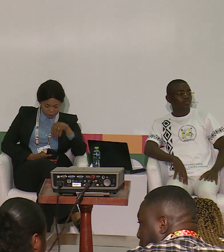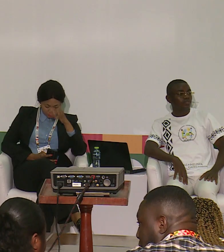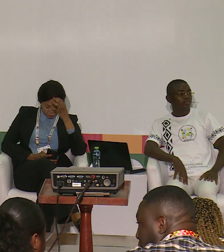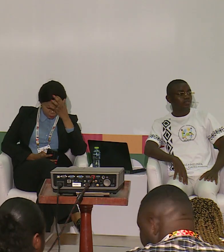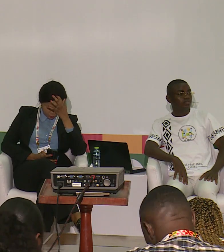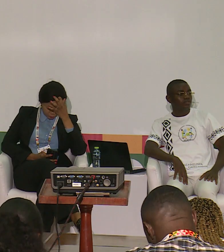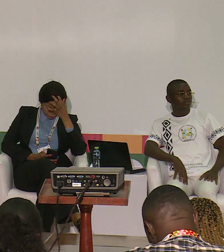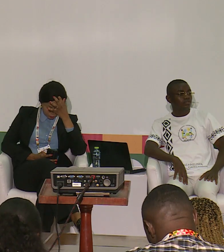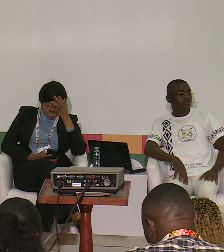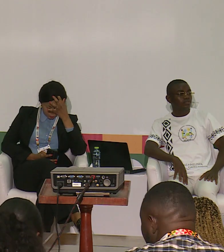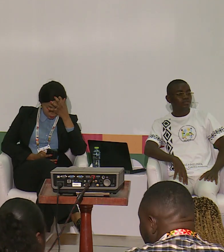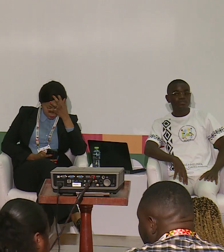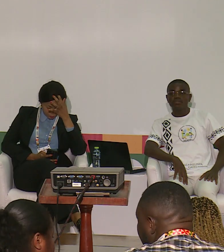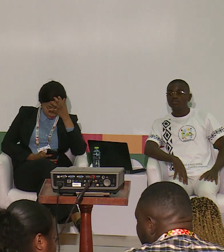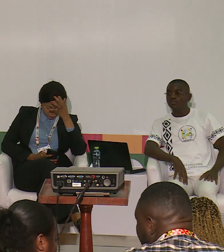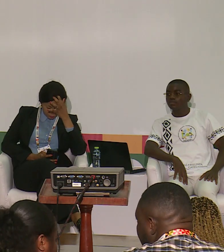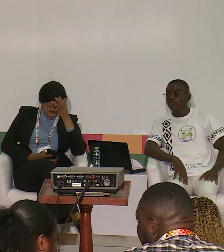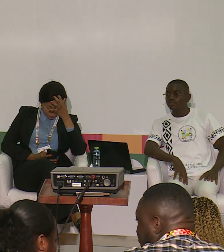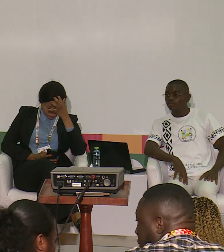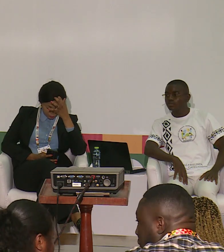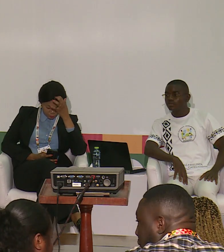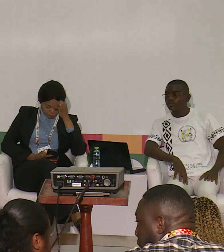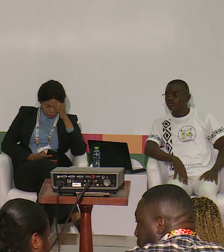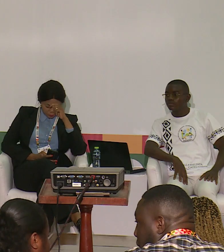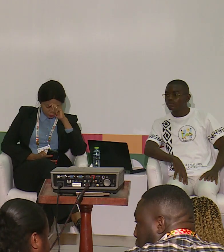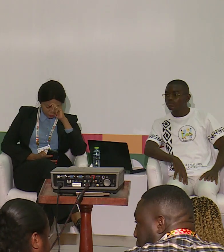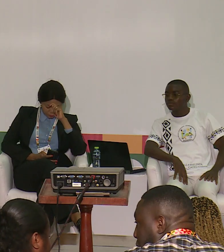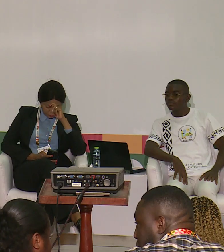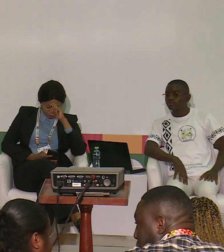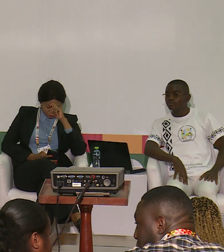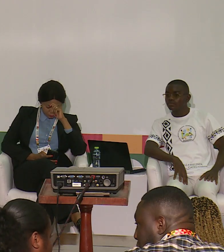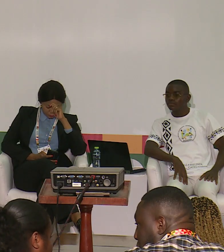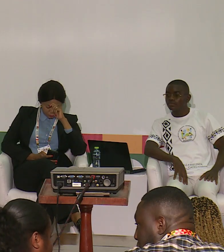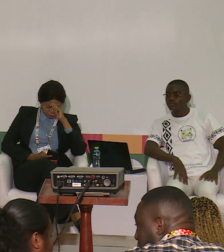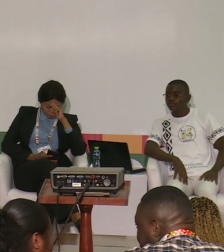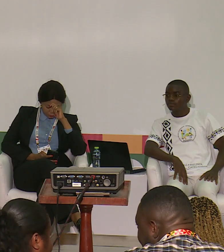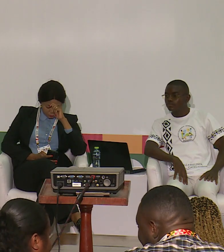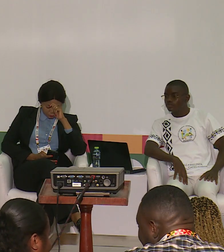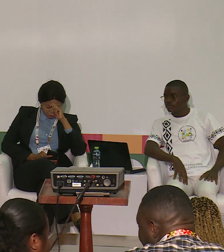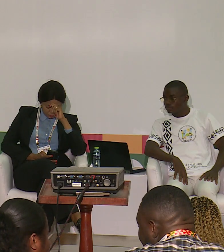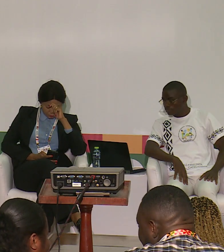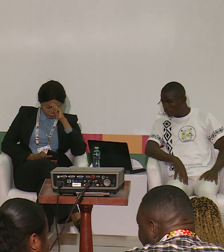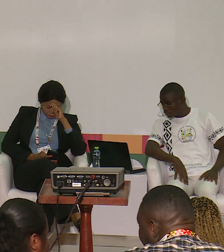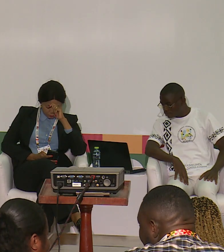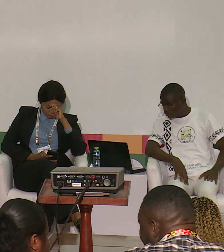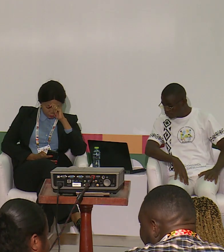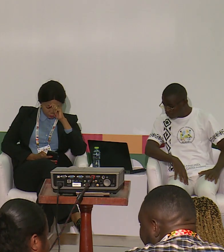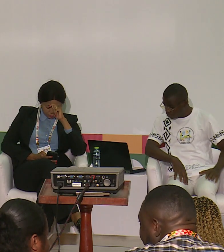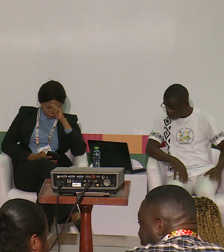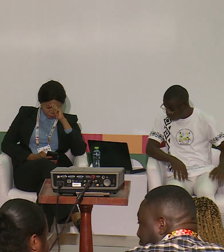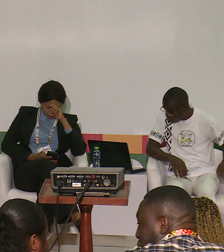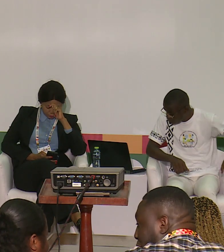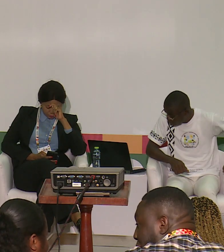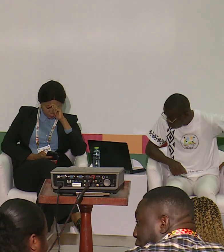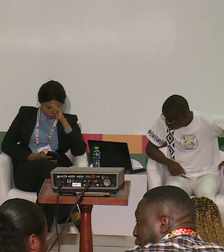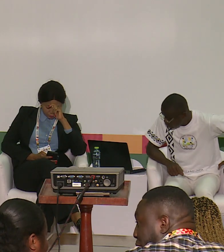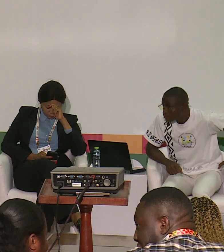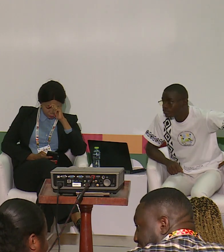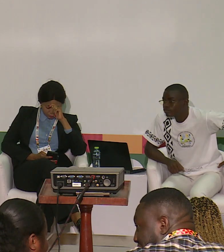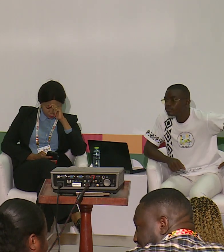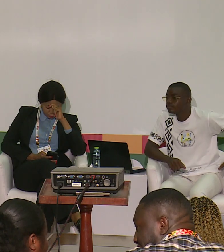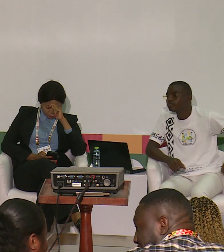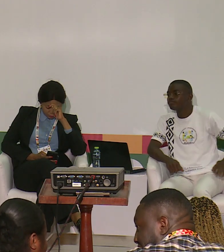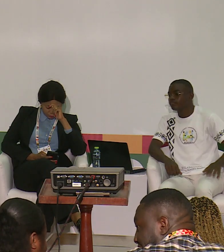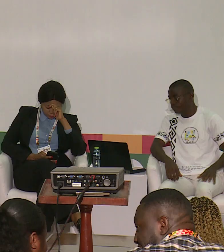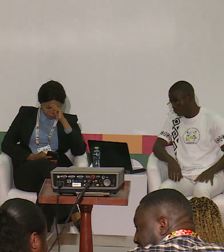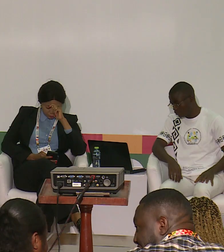collects the data on their e-tracker, then the adolescent health collects on DIMS and e-tracker, we are unable to segregate that.